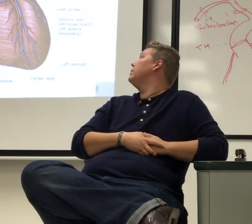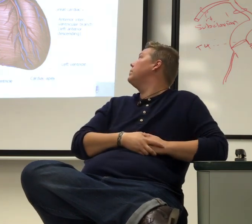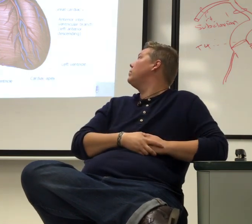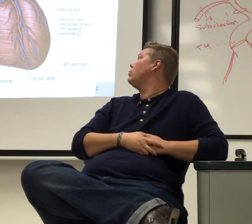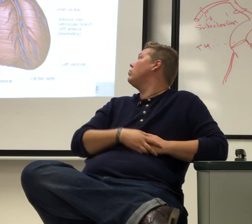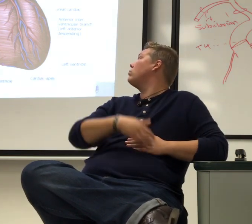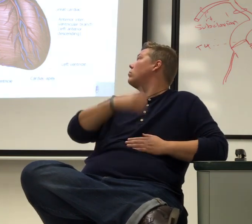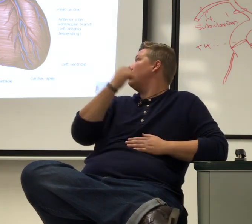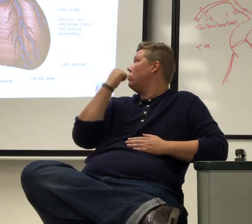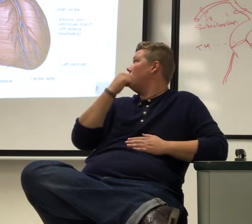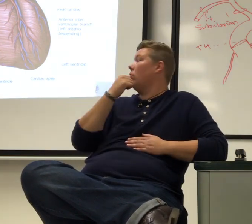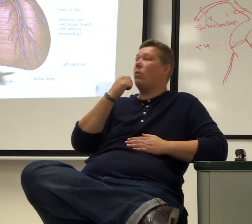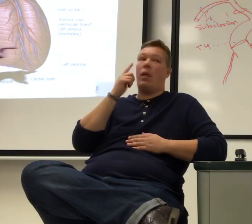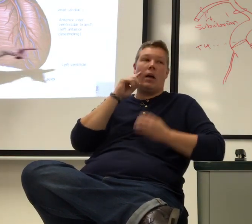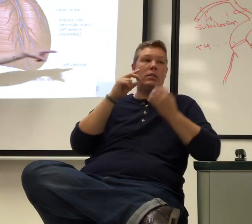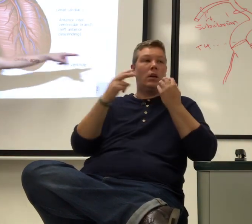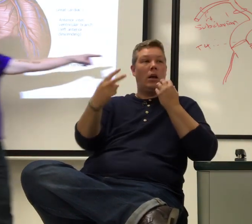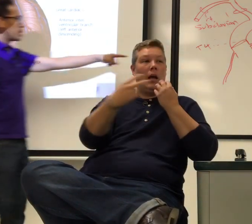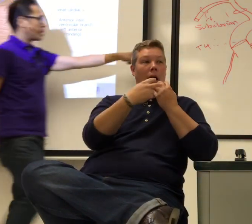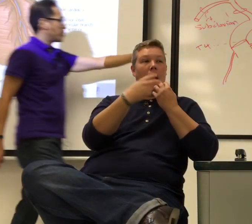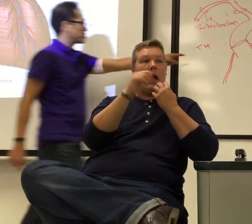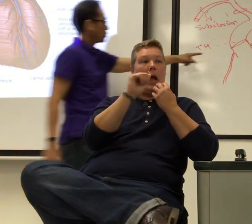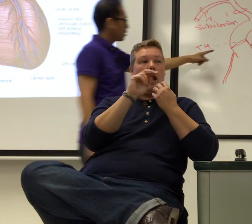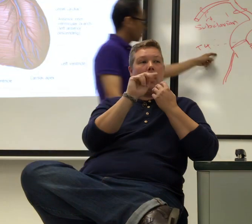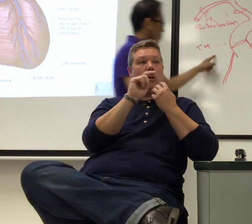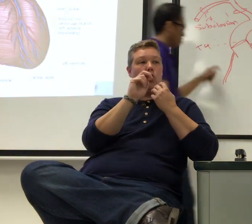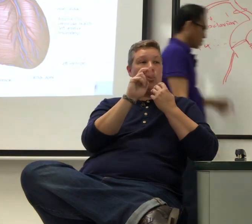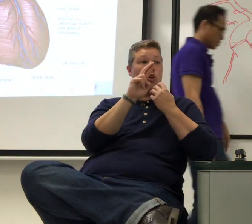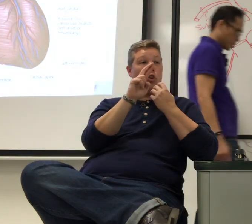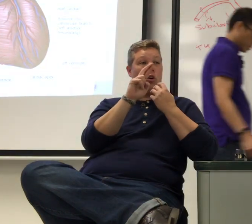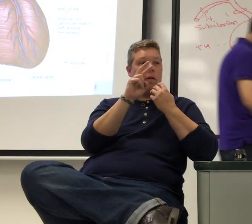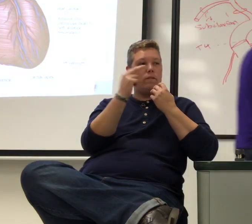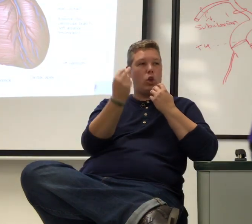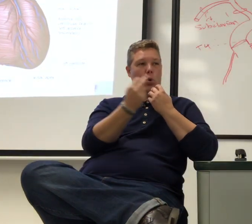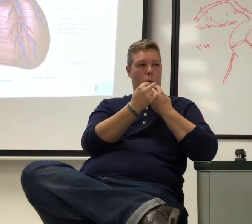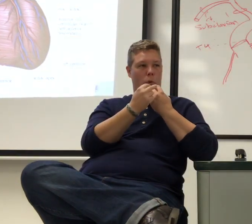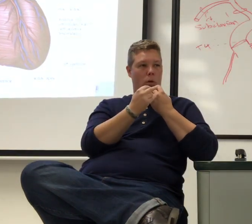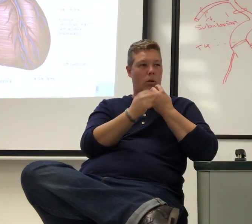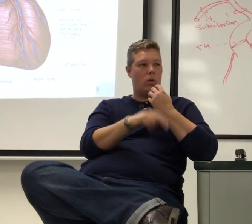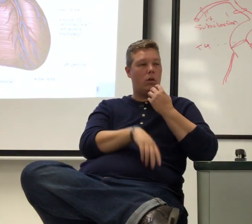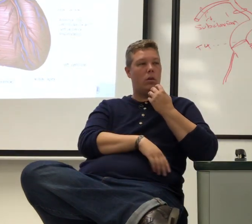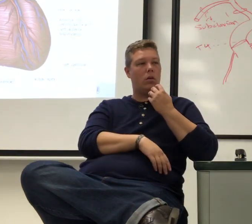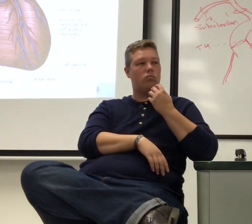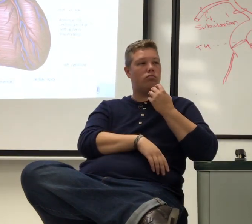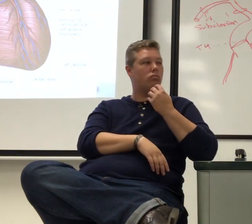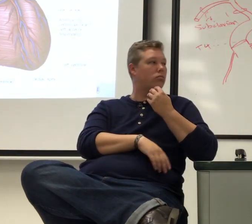There's the anterior view. I'll just kind of continue on my picture here.